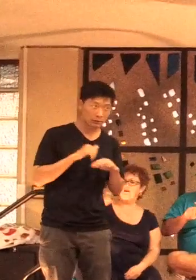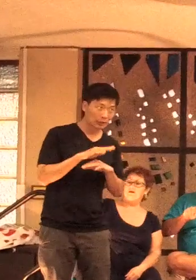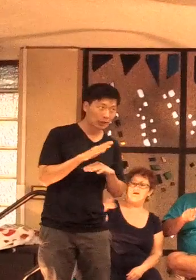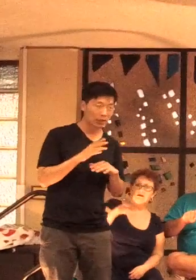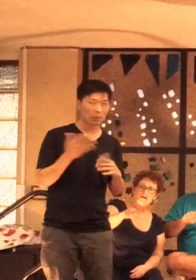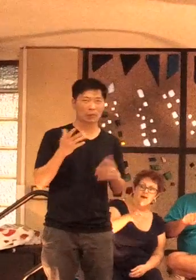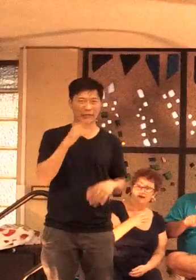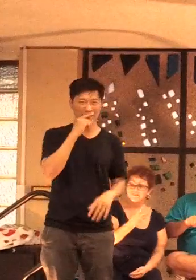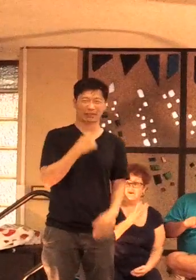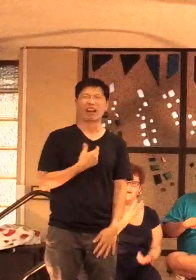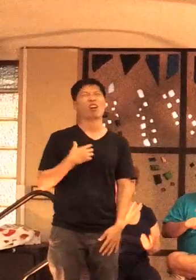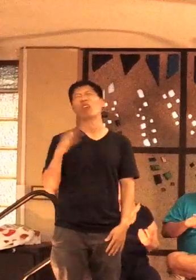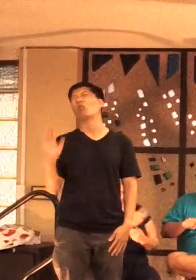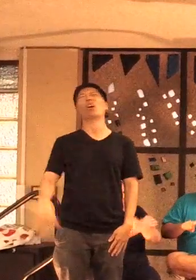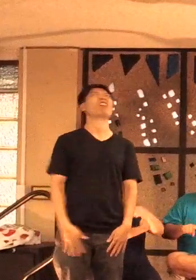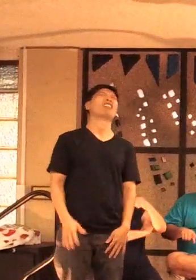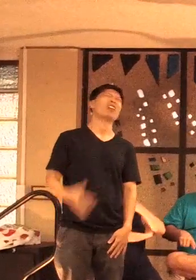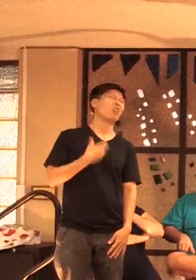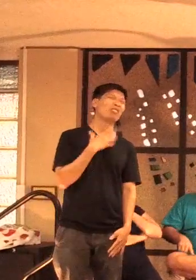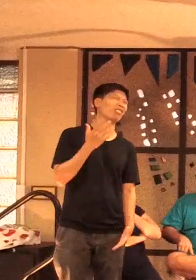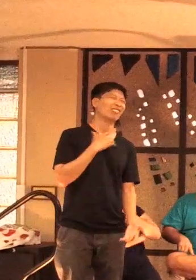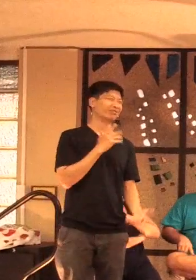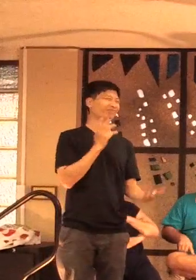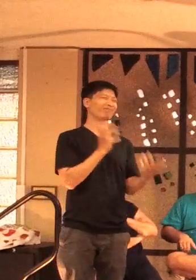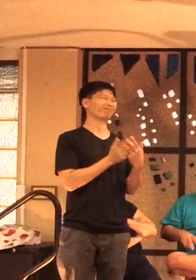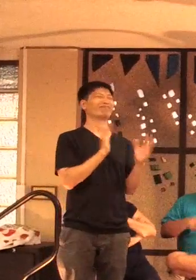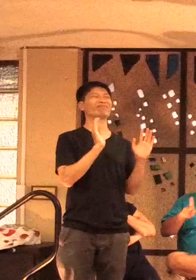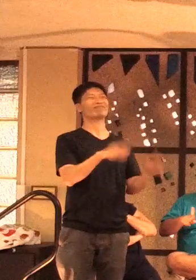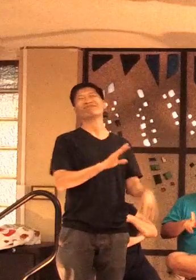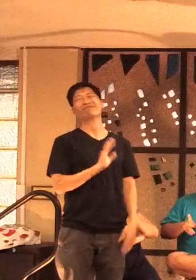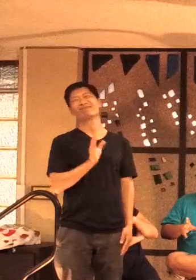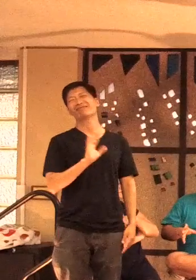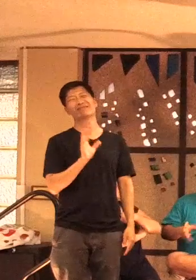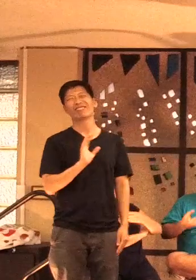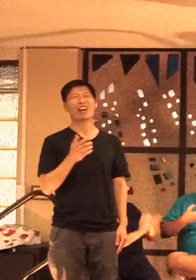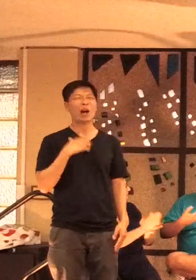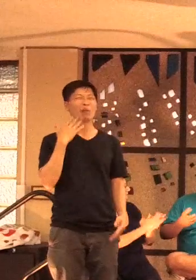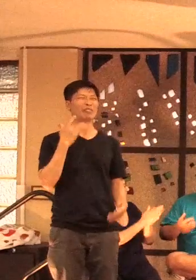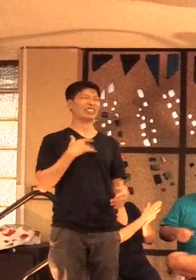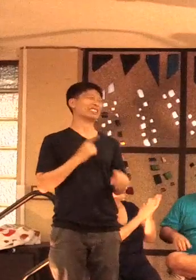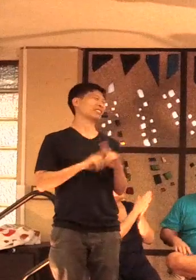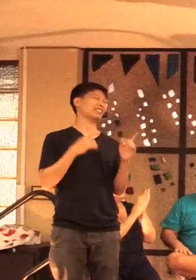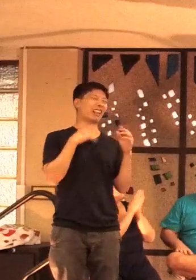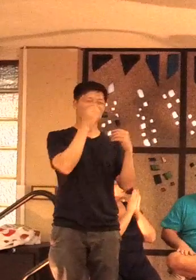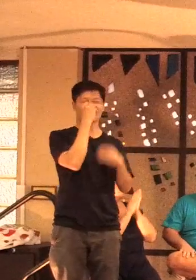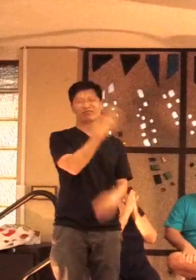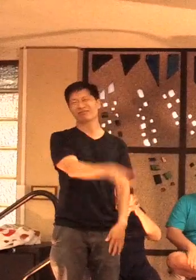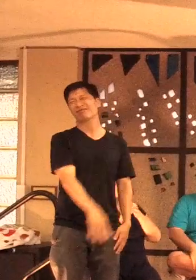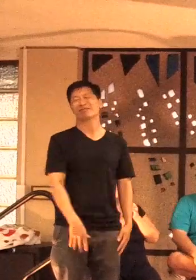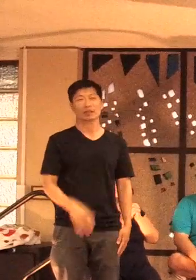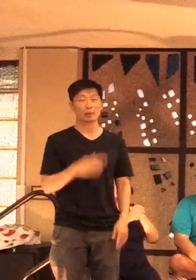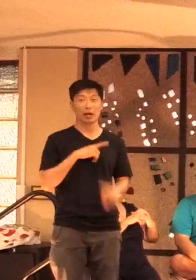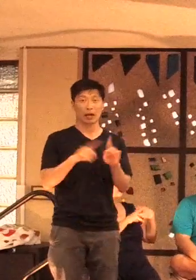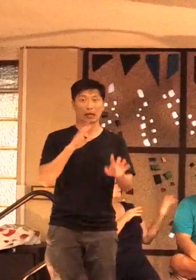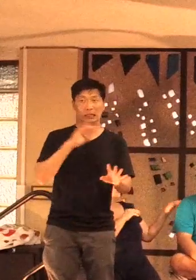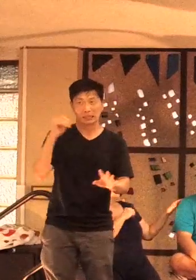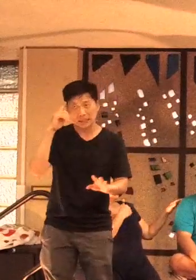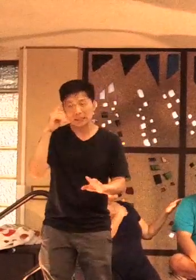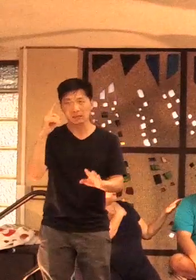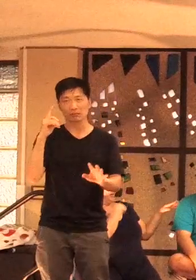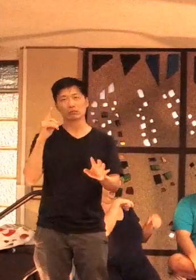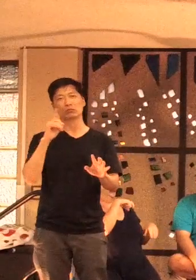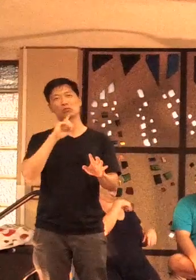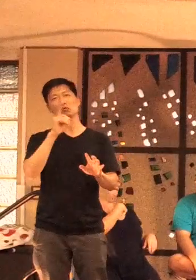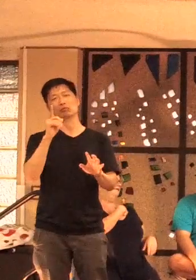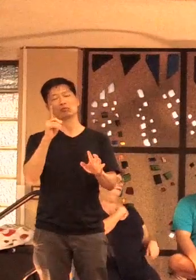like, oh, I don't want to go, you know, I'm not going to find anyone there like me, I'm going to be different, I don't care. But I really think it's still